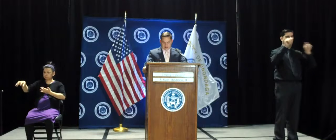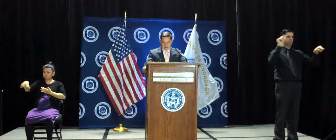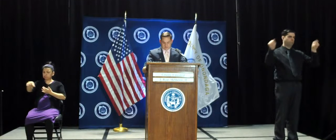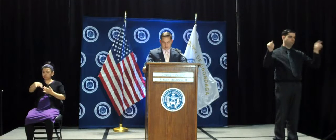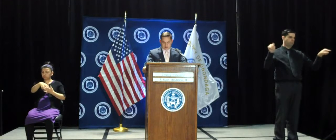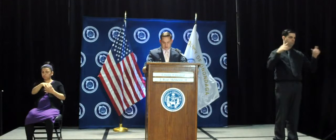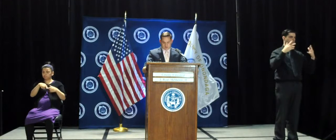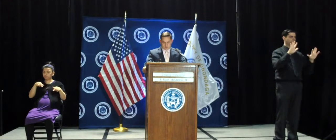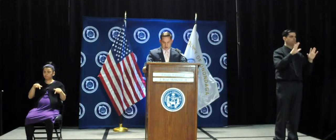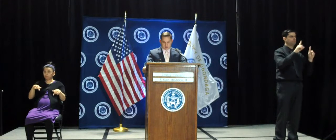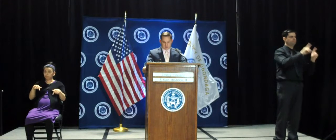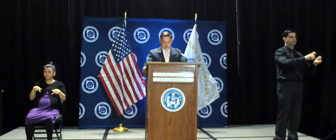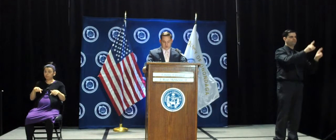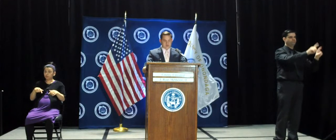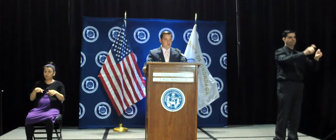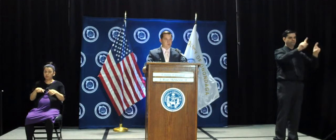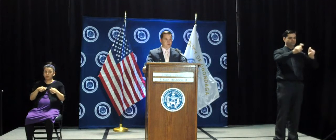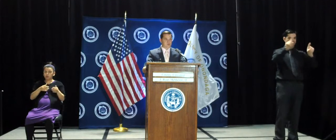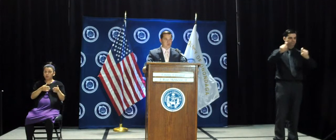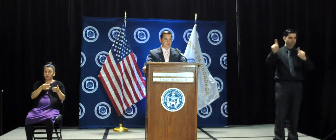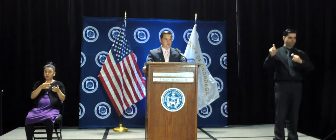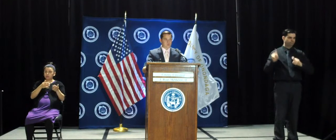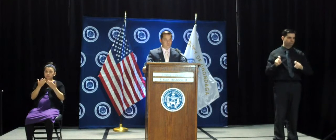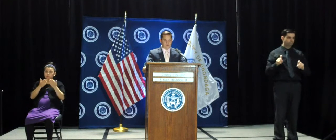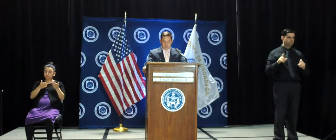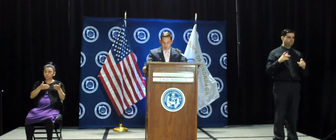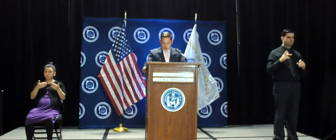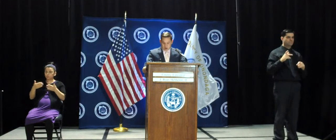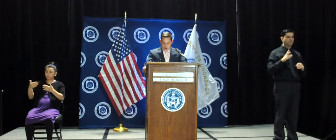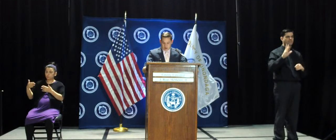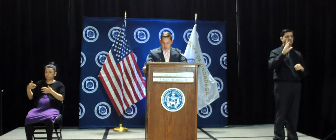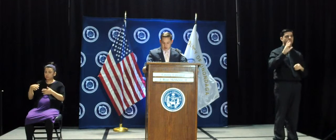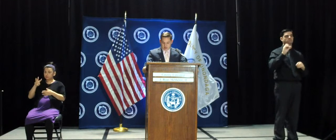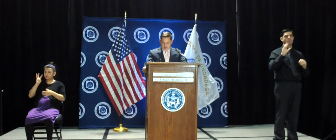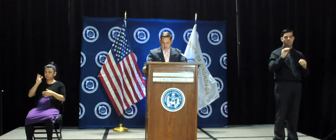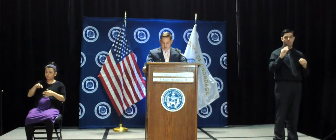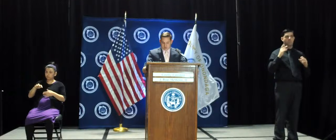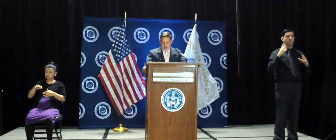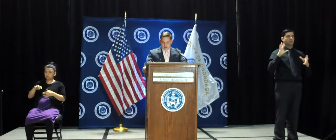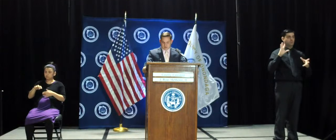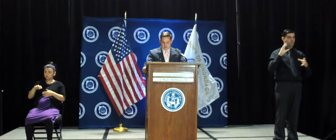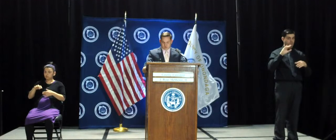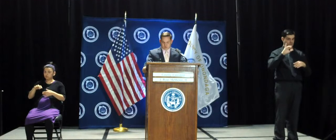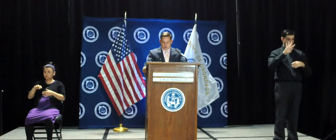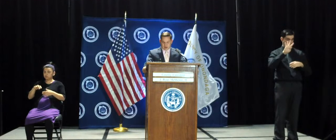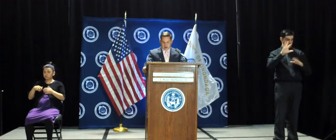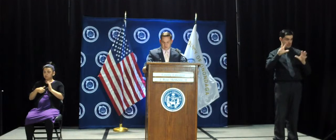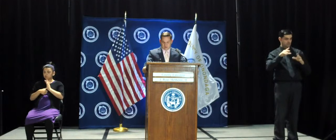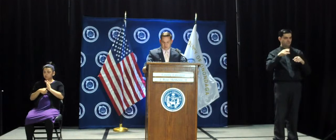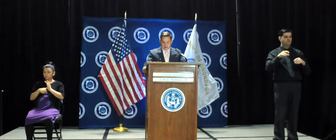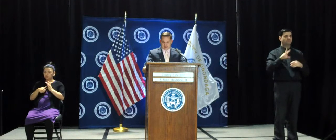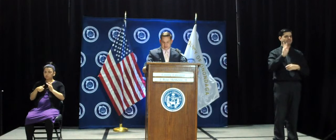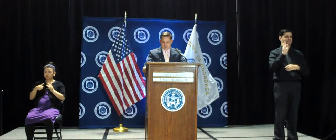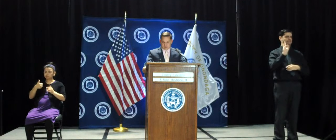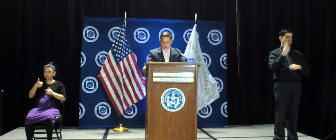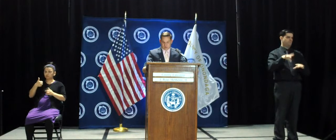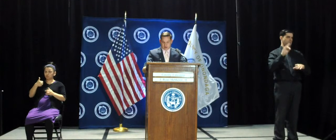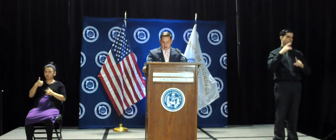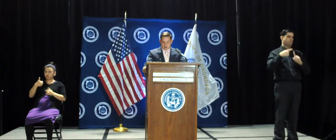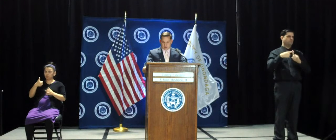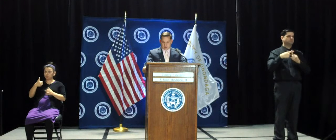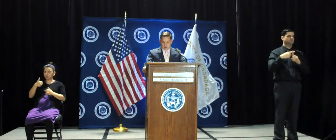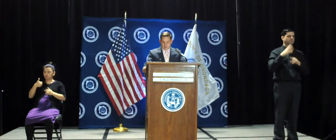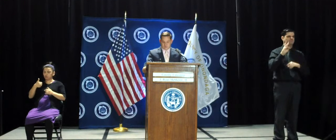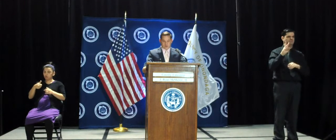6 positives out of the 3,322. And out of these 6 positives, we have a positivity